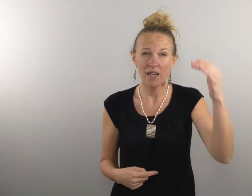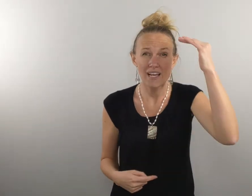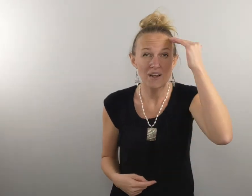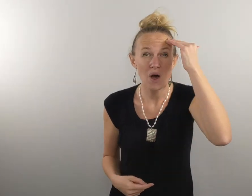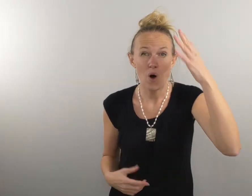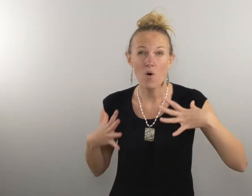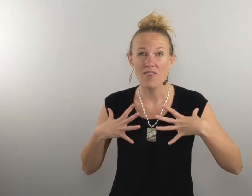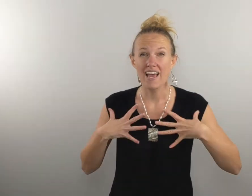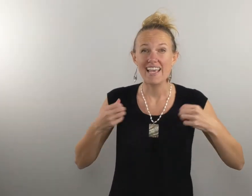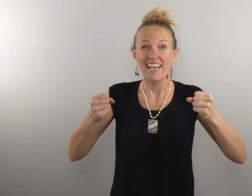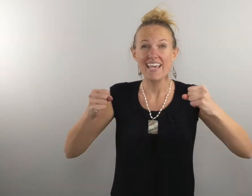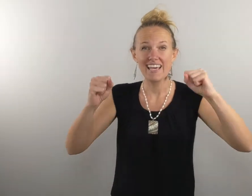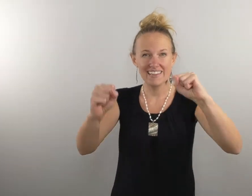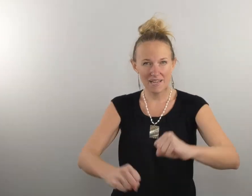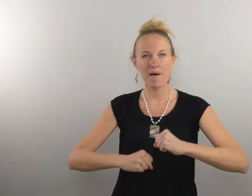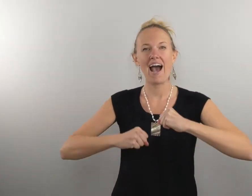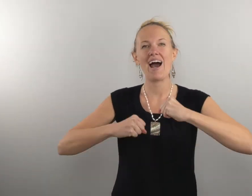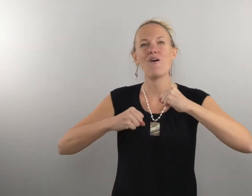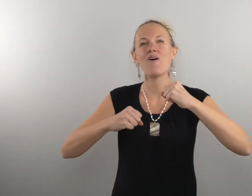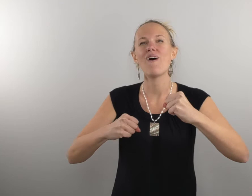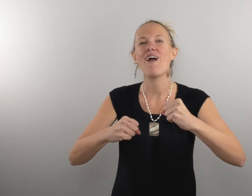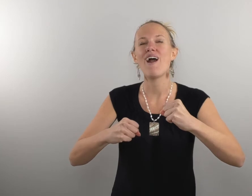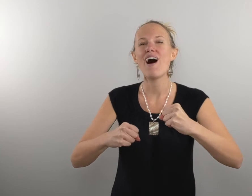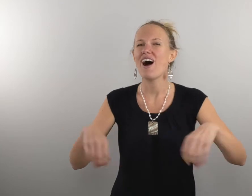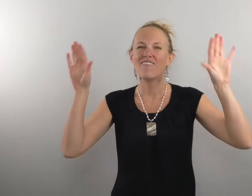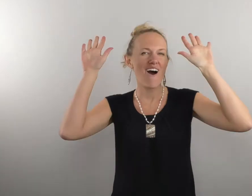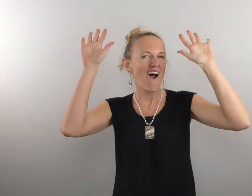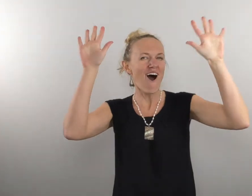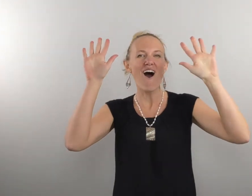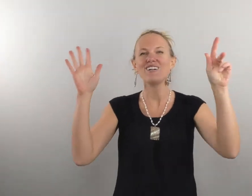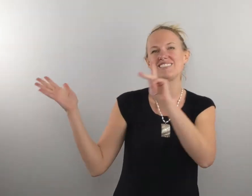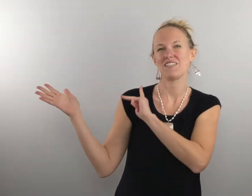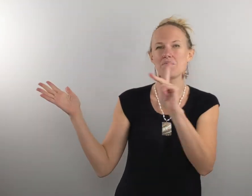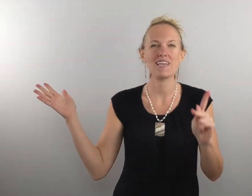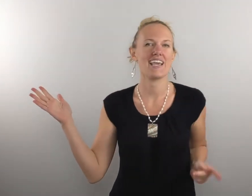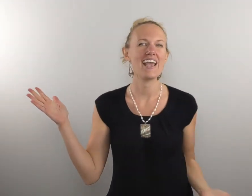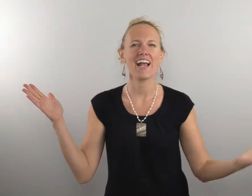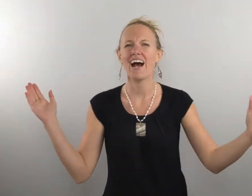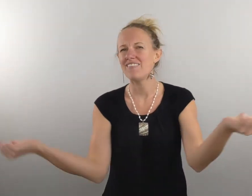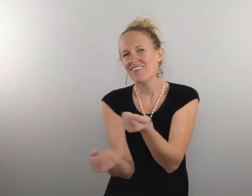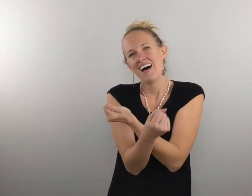can know the healing power of our awesome King of